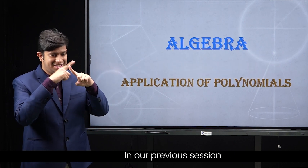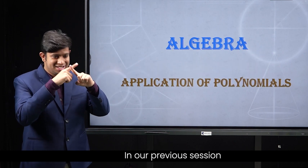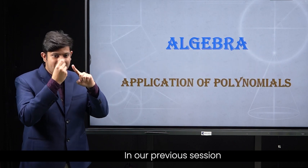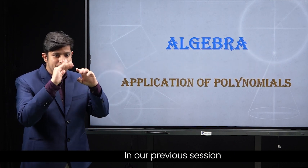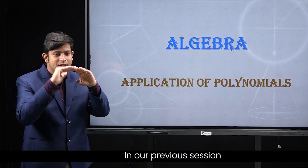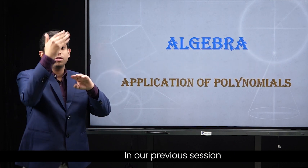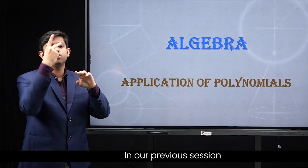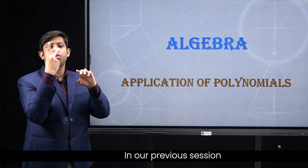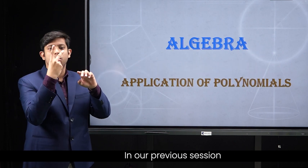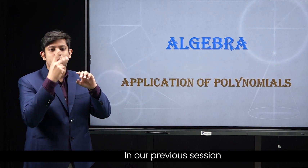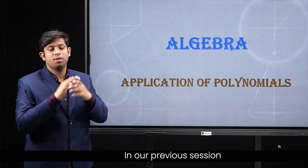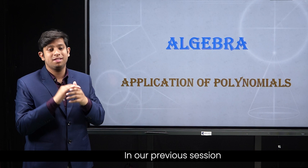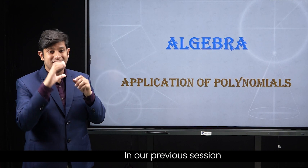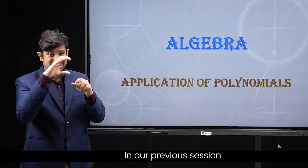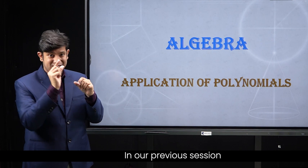previous session.